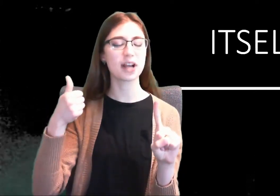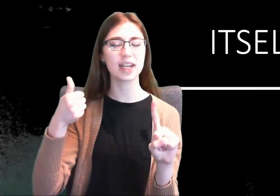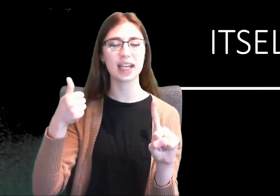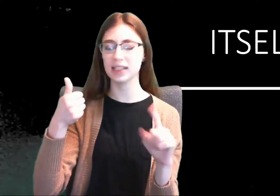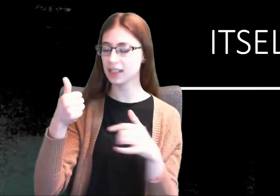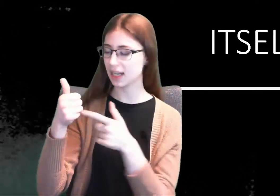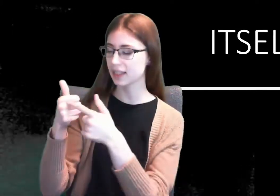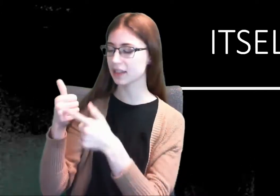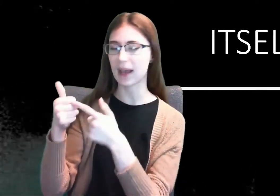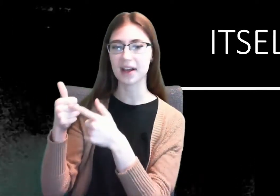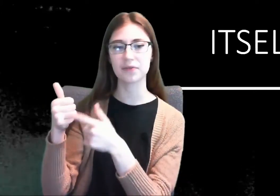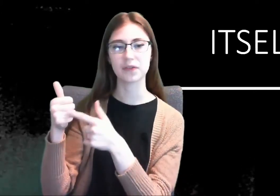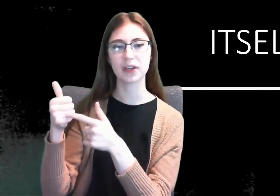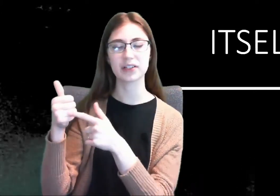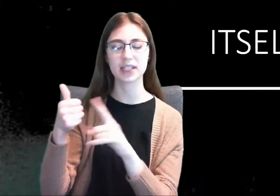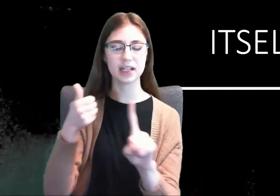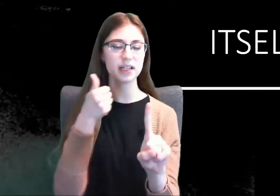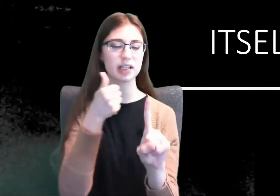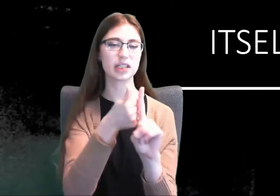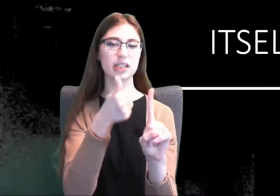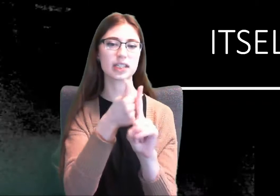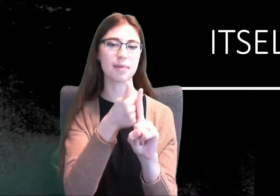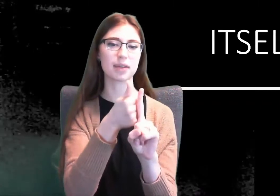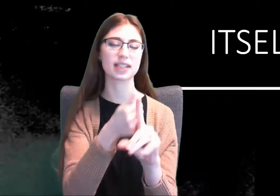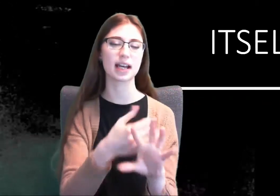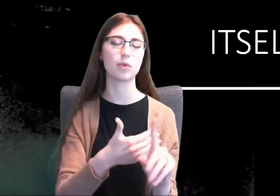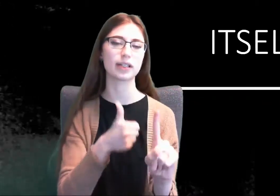dominant hand. And then the back of your fingers here is just going to tap against that 1.